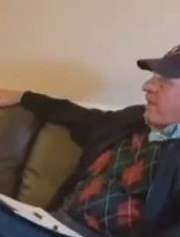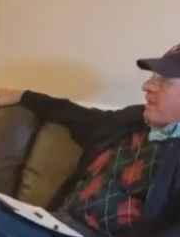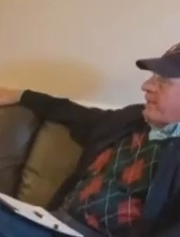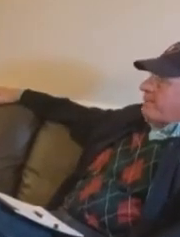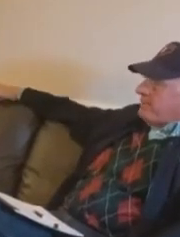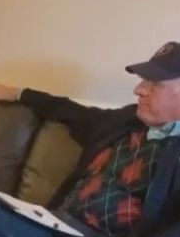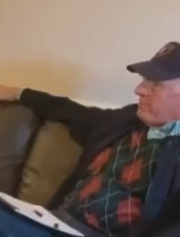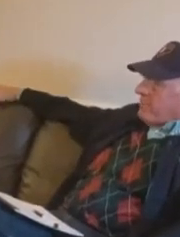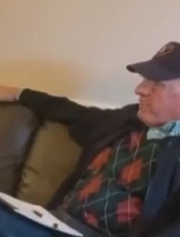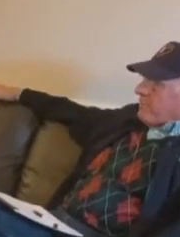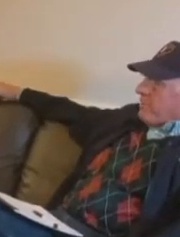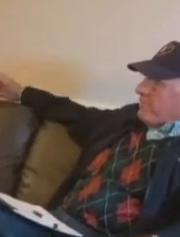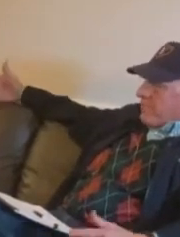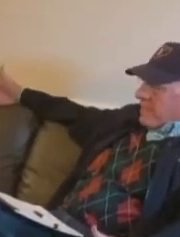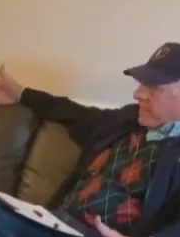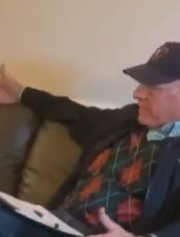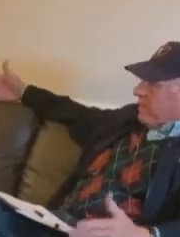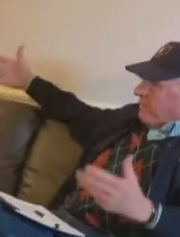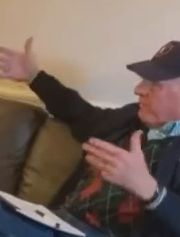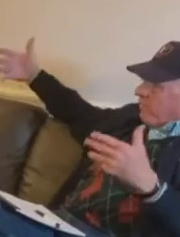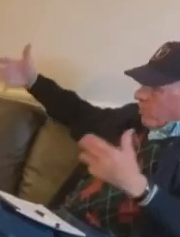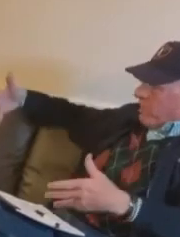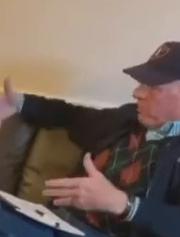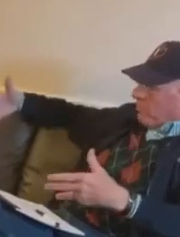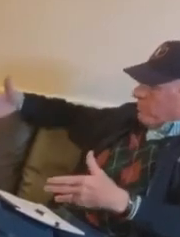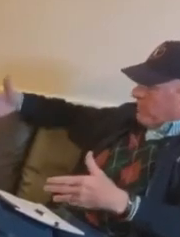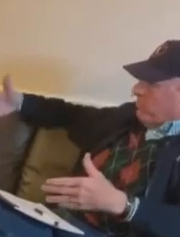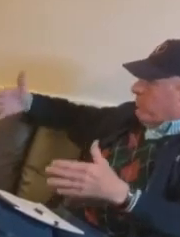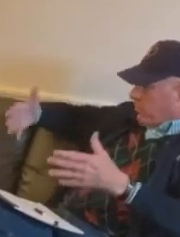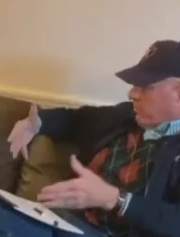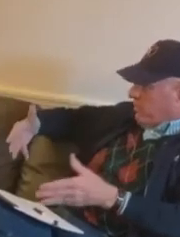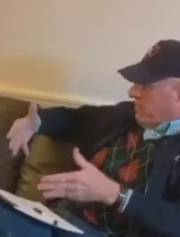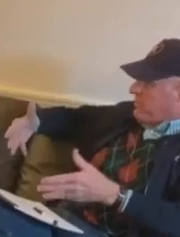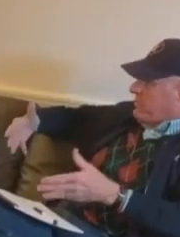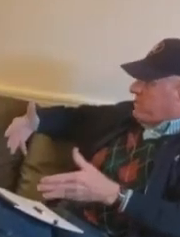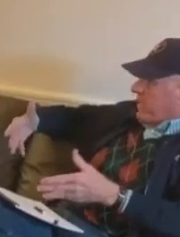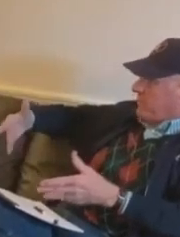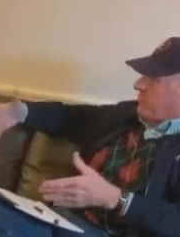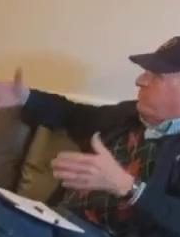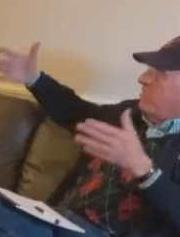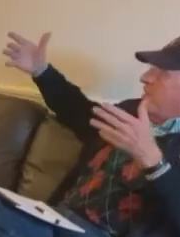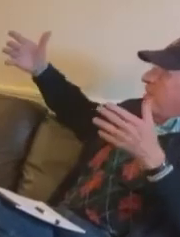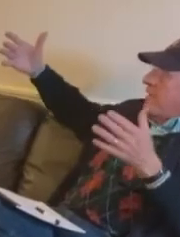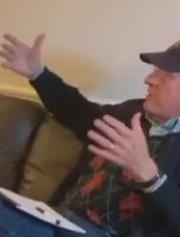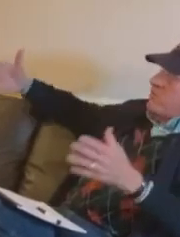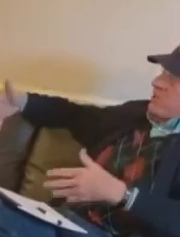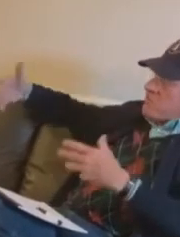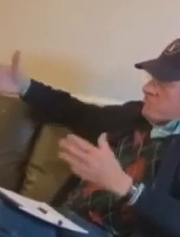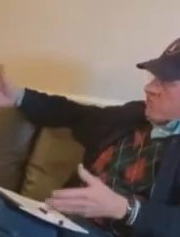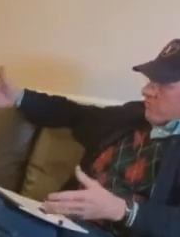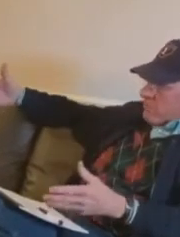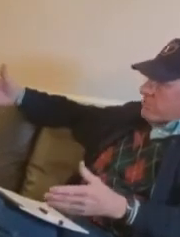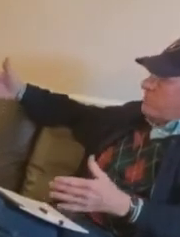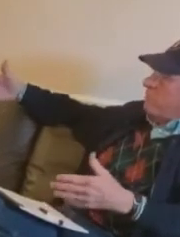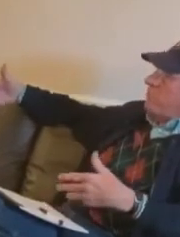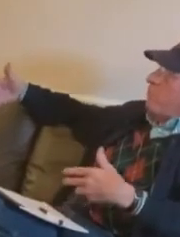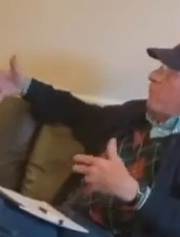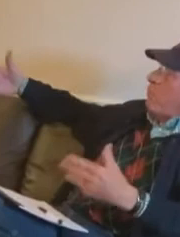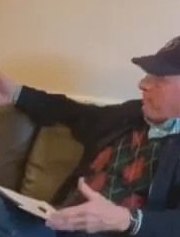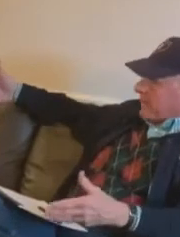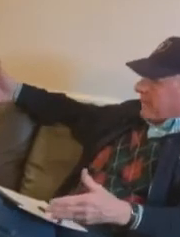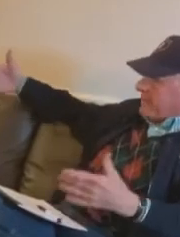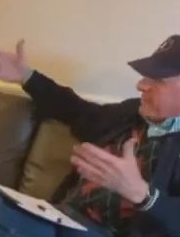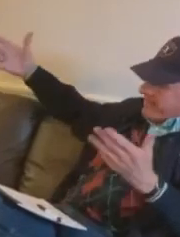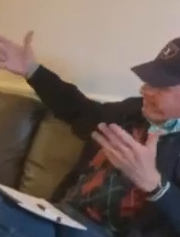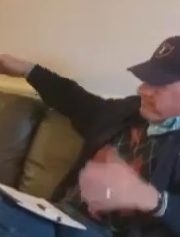houses. And the feeling of working with people that were going to live in these houses and the sense of service